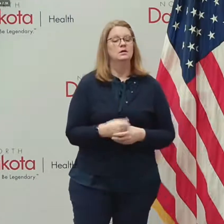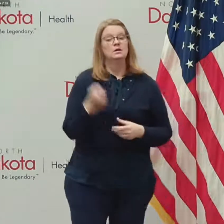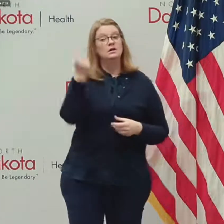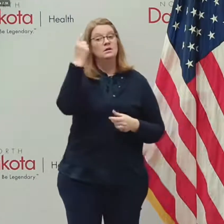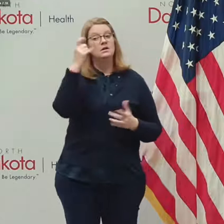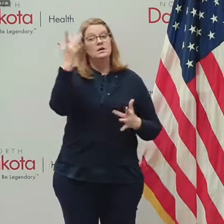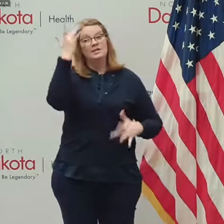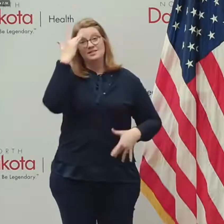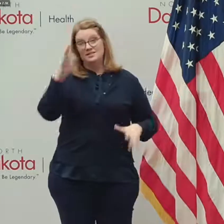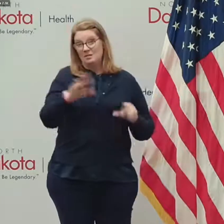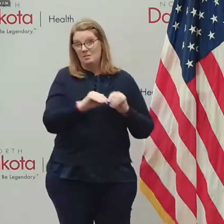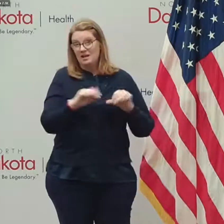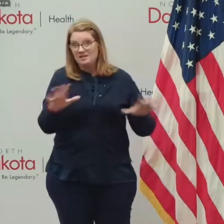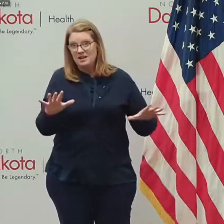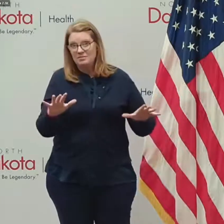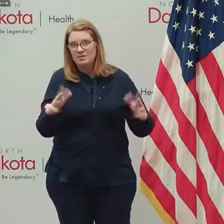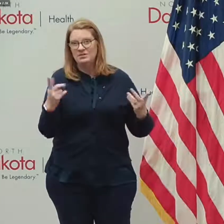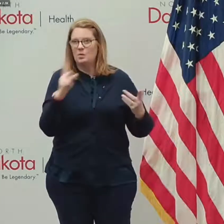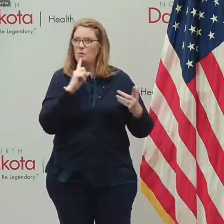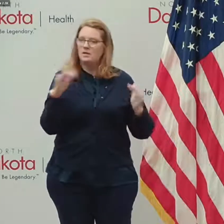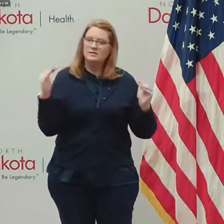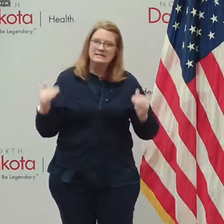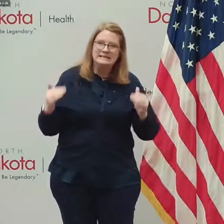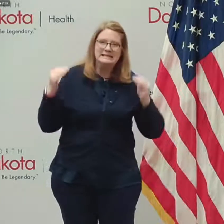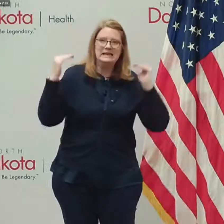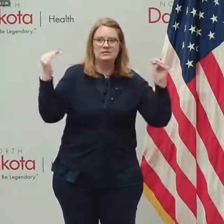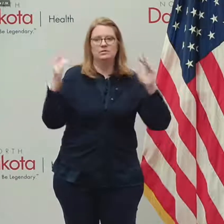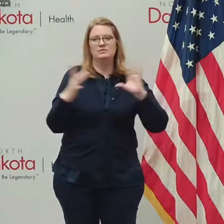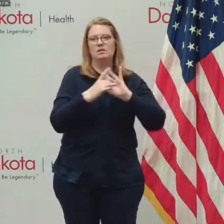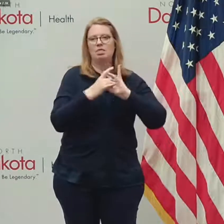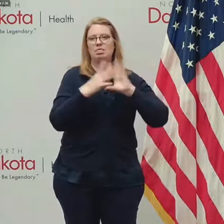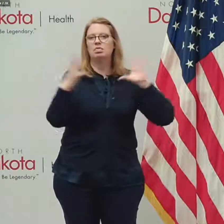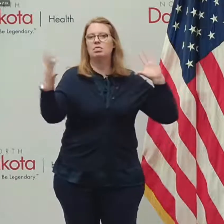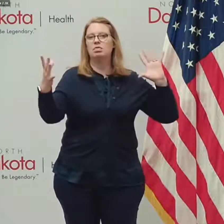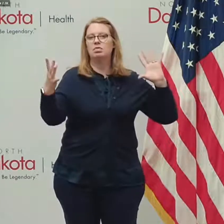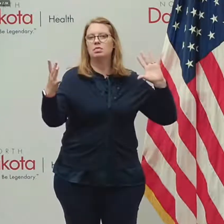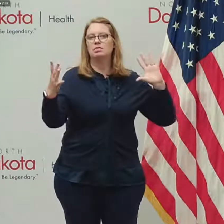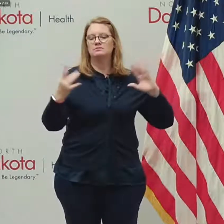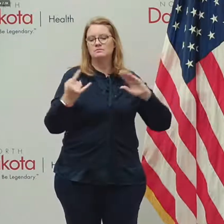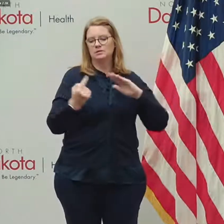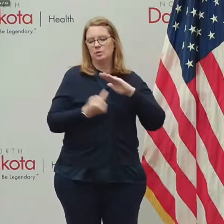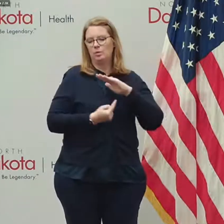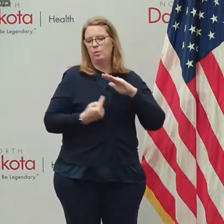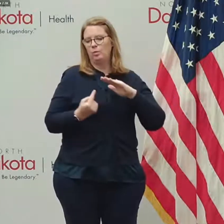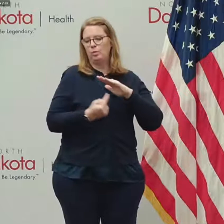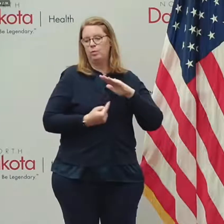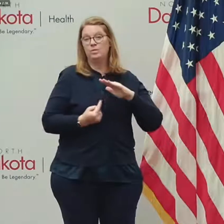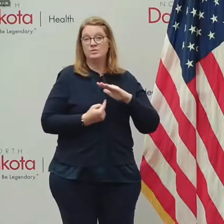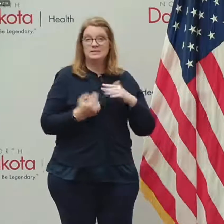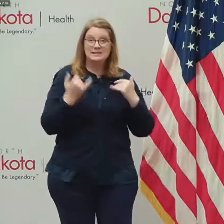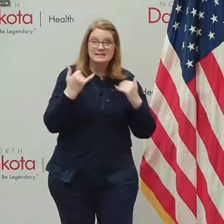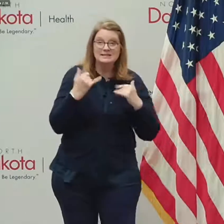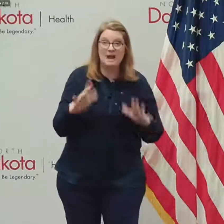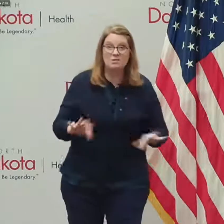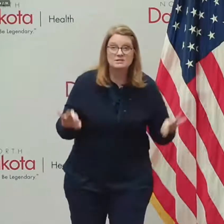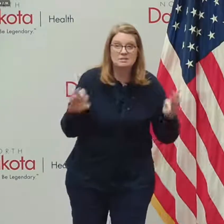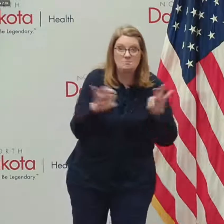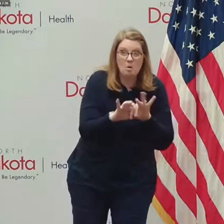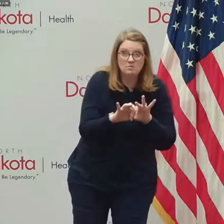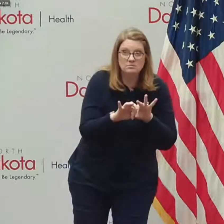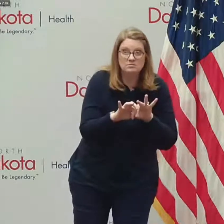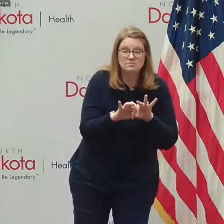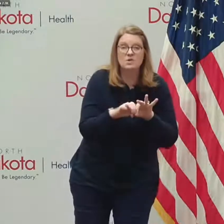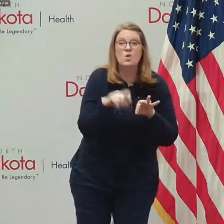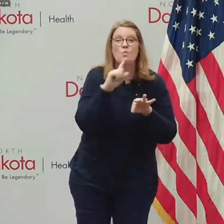increased levels of isolation and disconnection, which is why it's more important than ever to bring people together